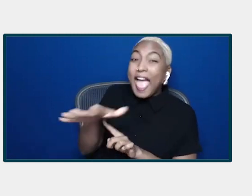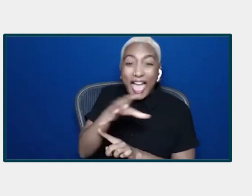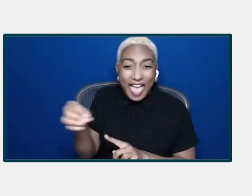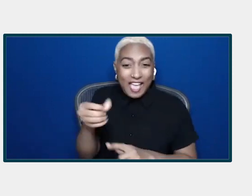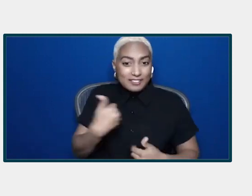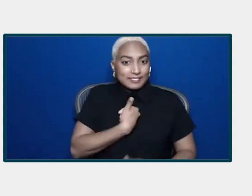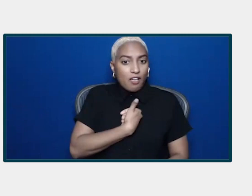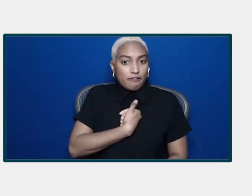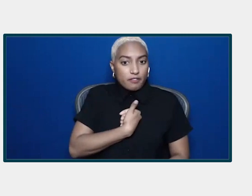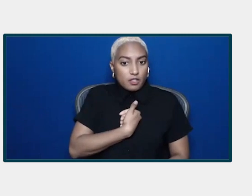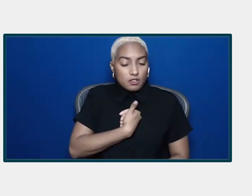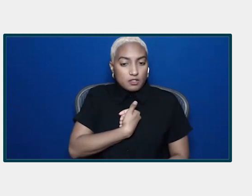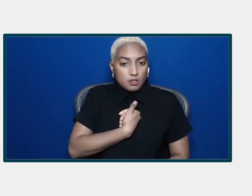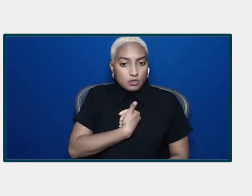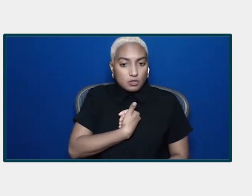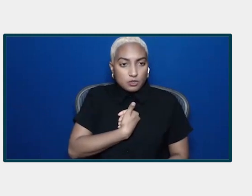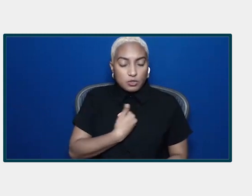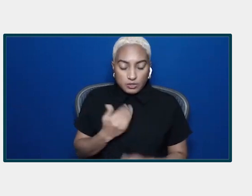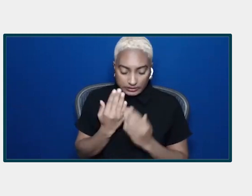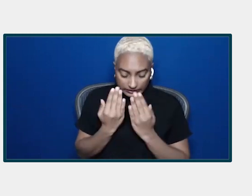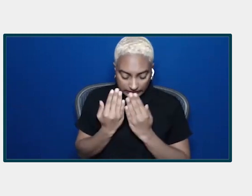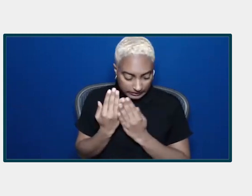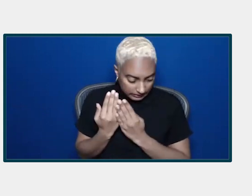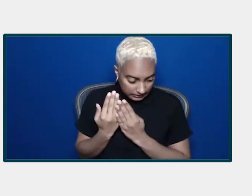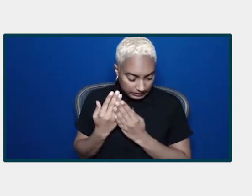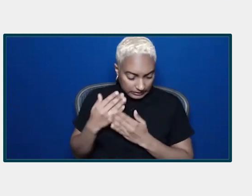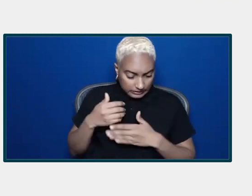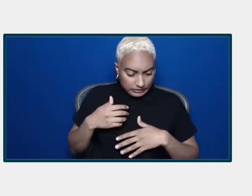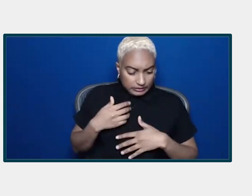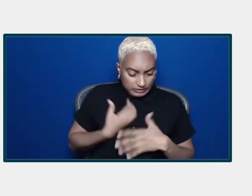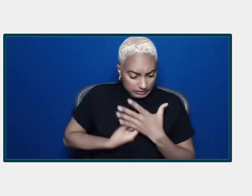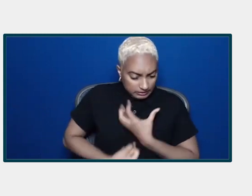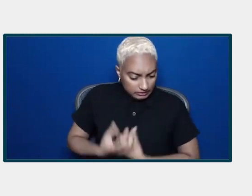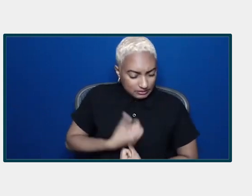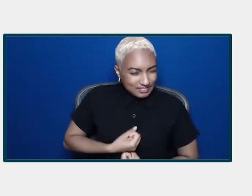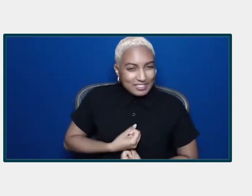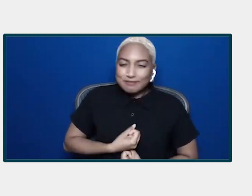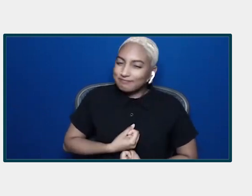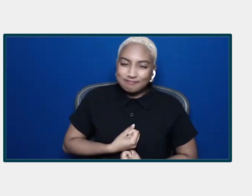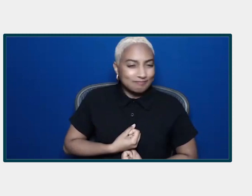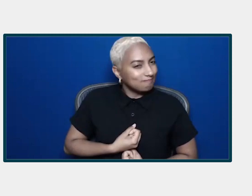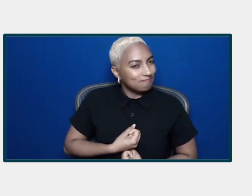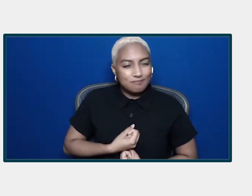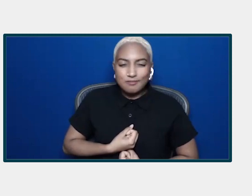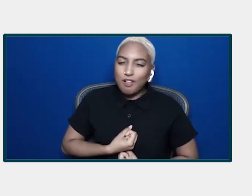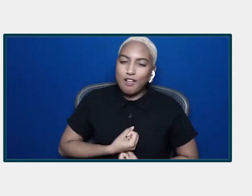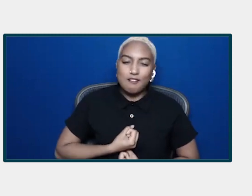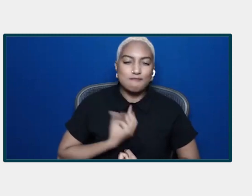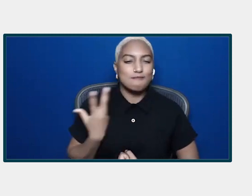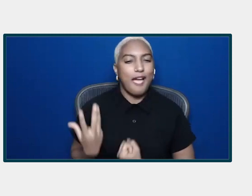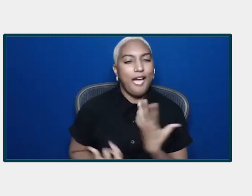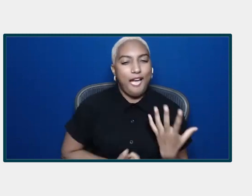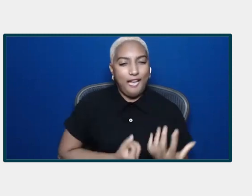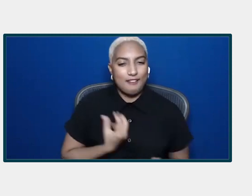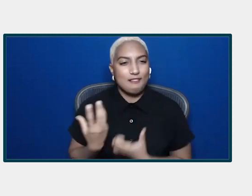Because when we get back in 2024, I need you to bring the light. I need you to bring the light